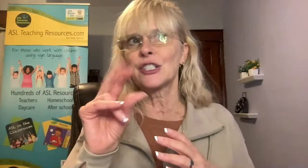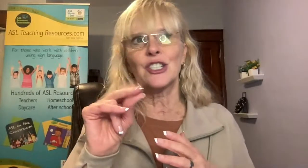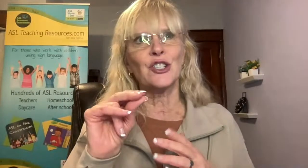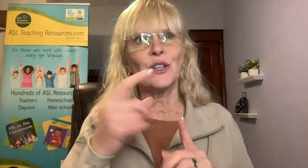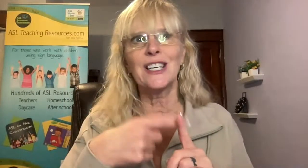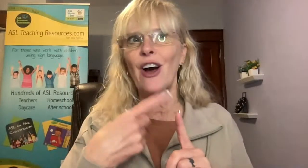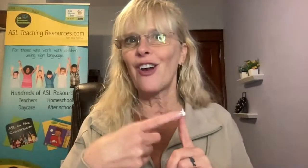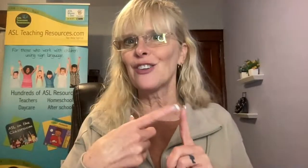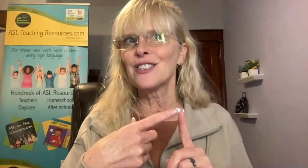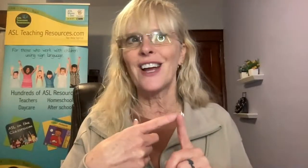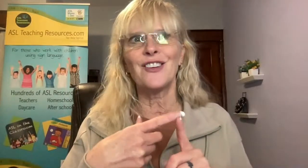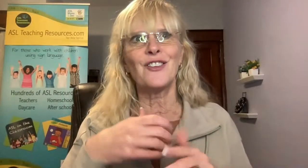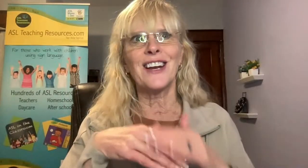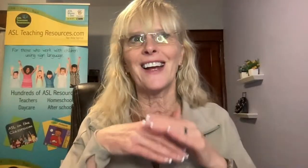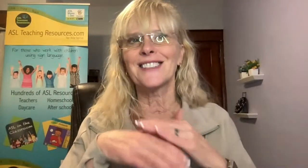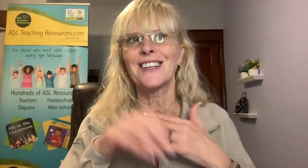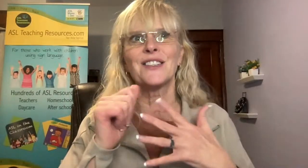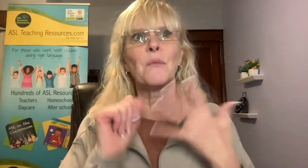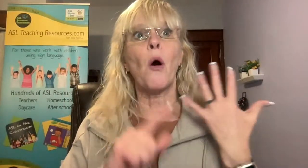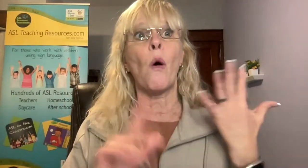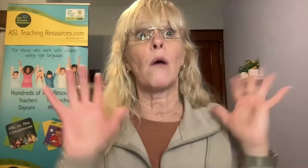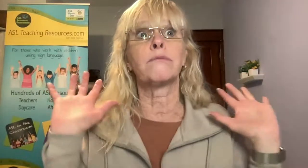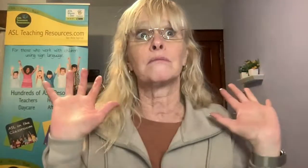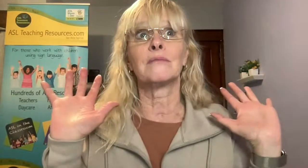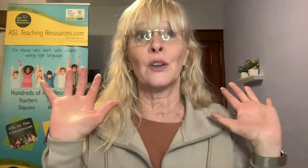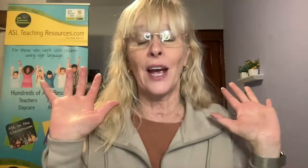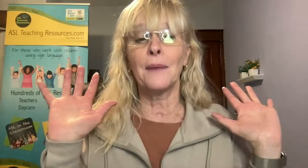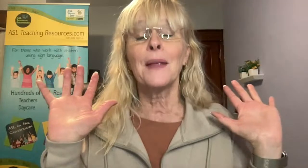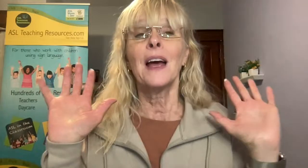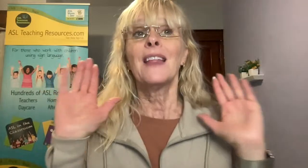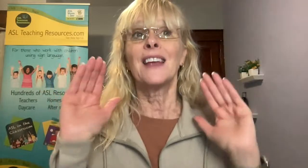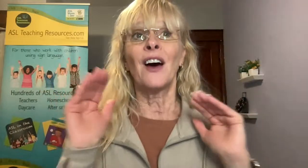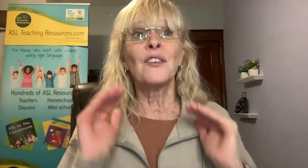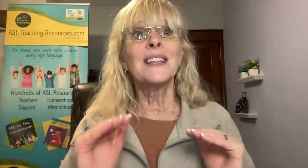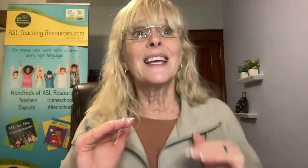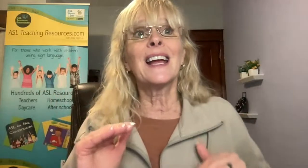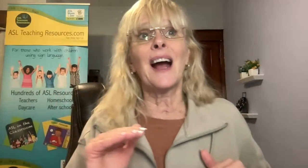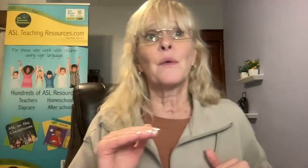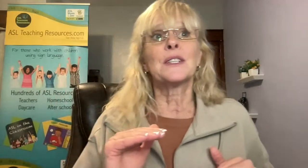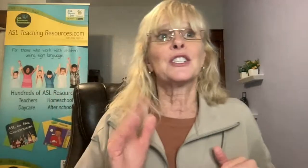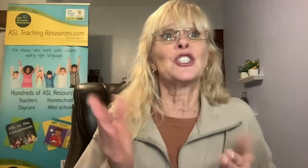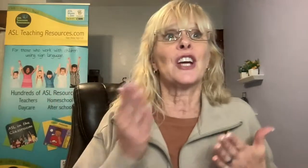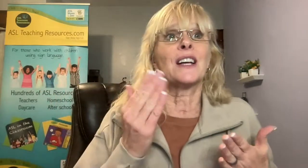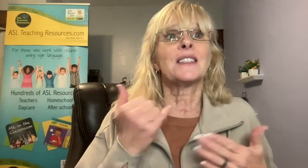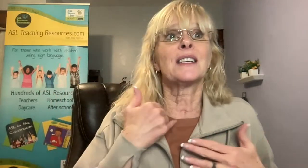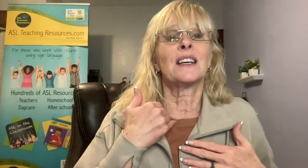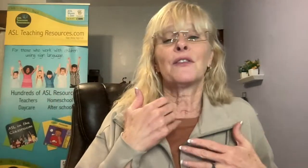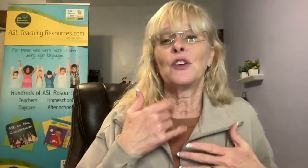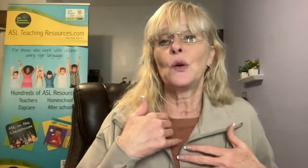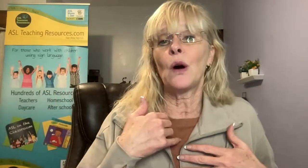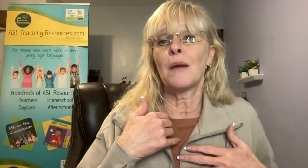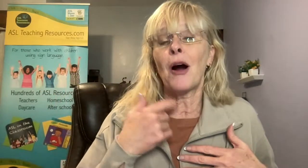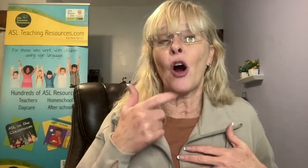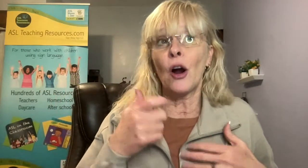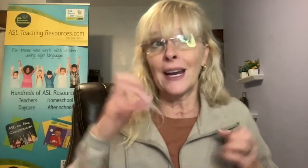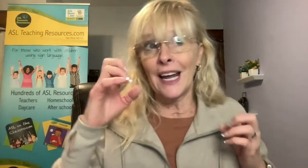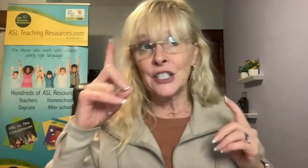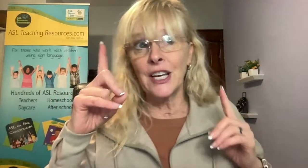just $30 and you can access them all. Okay. The other thing I would suggest, if you are in